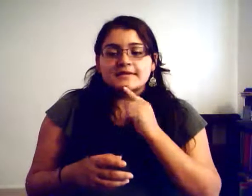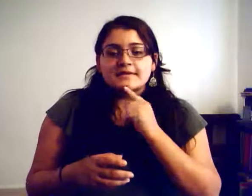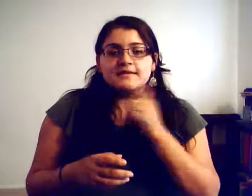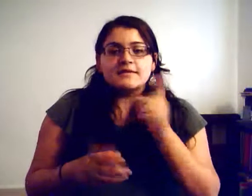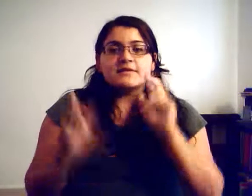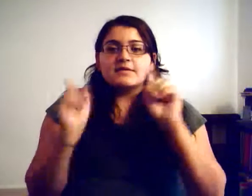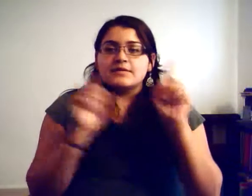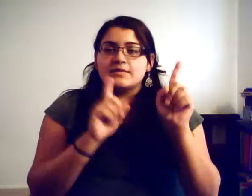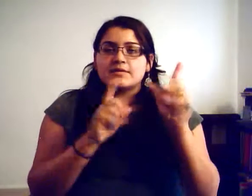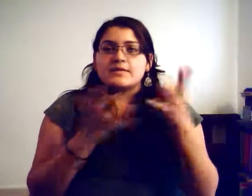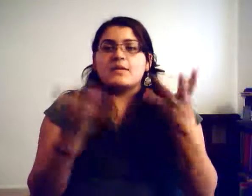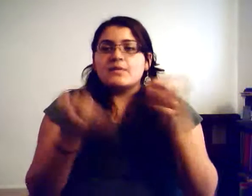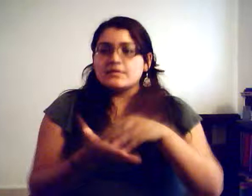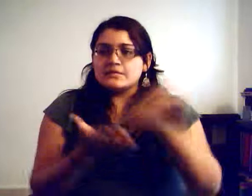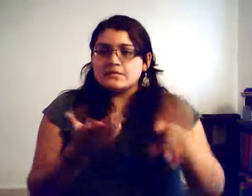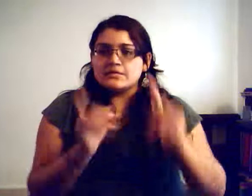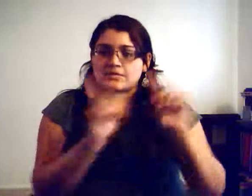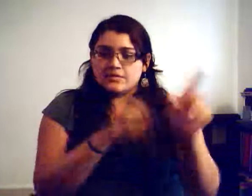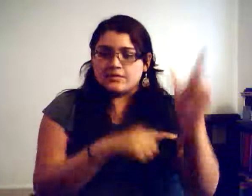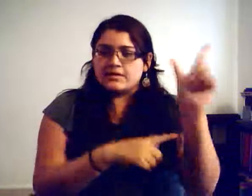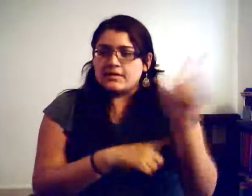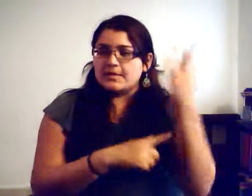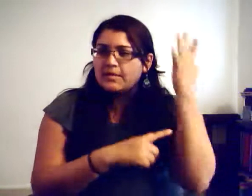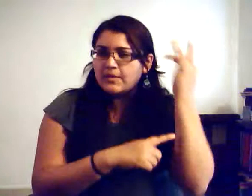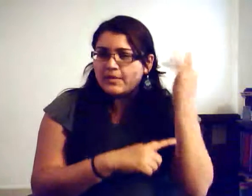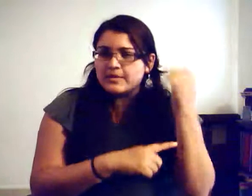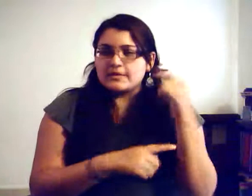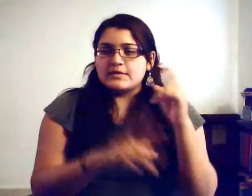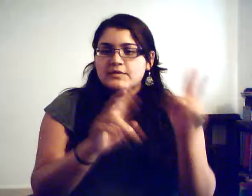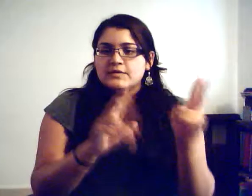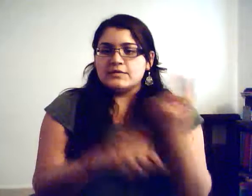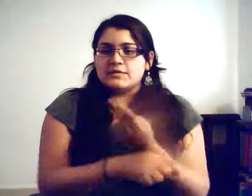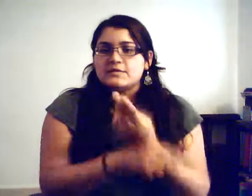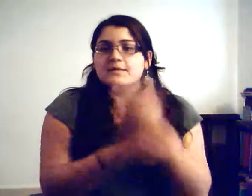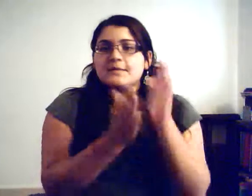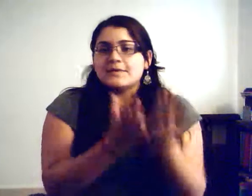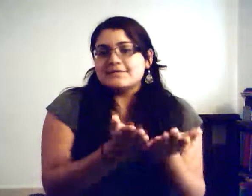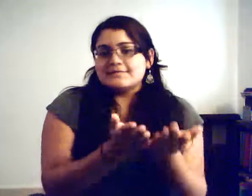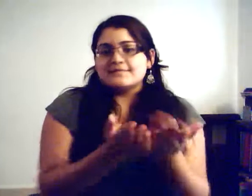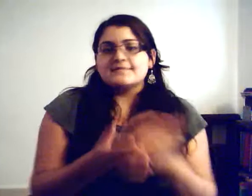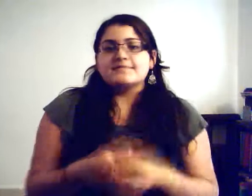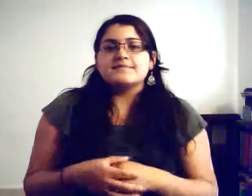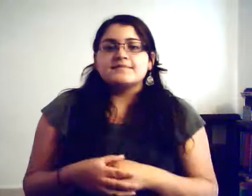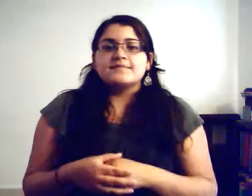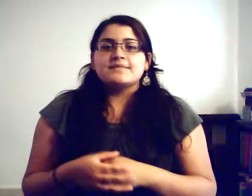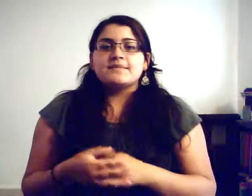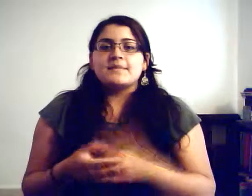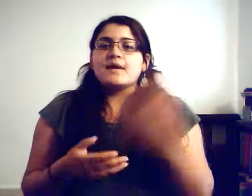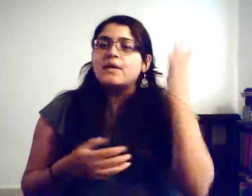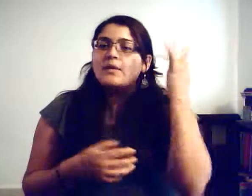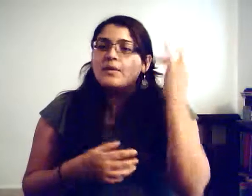look for an issue that came up in the reading that we were doing, so that they're getting exposure to the textbook writing and